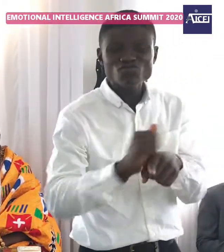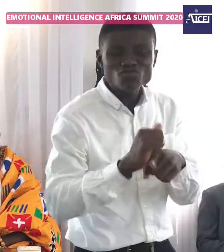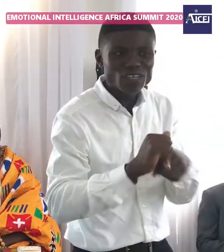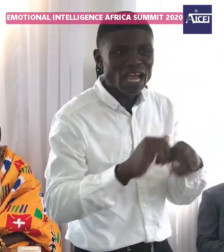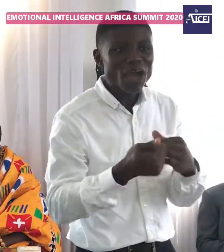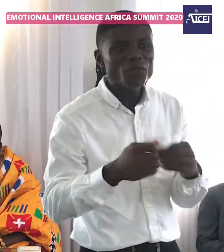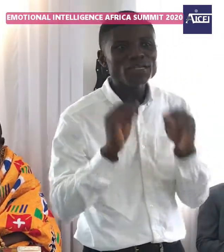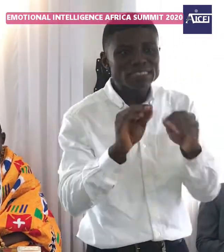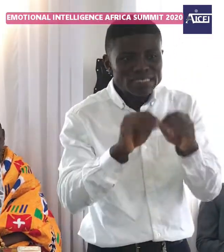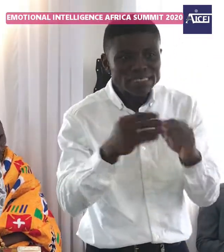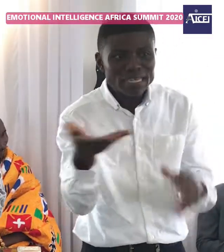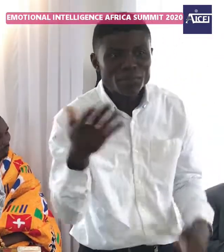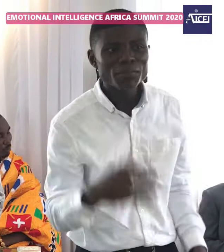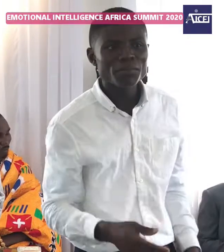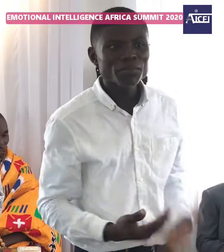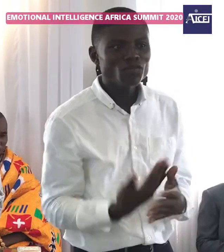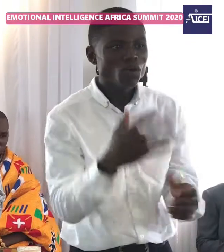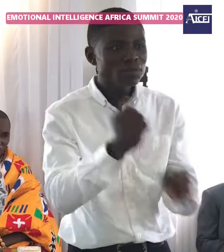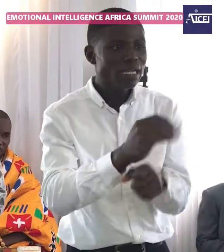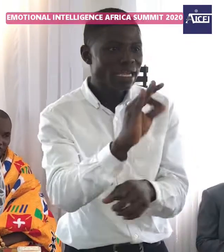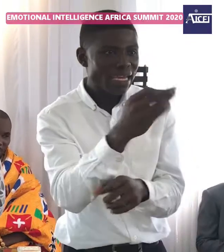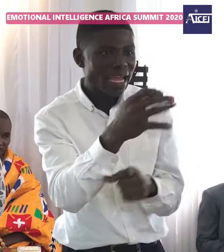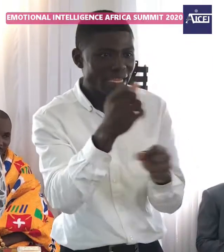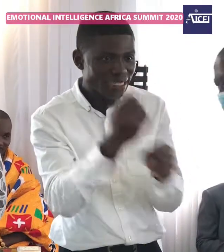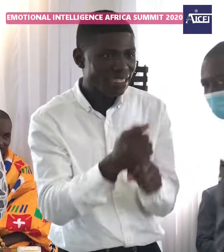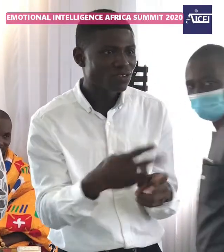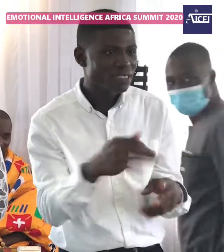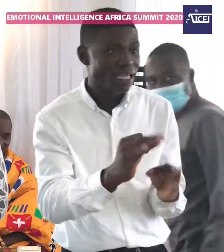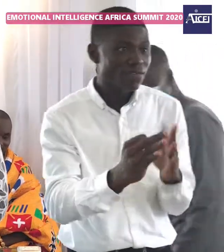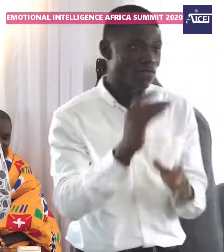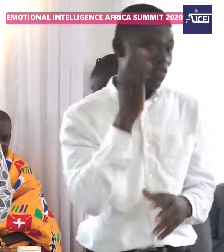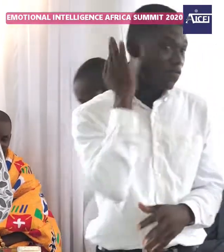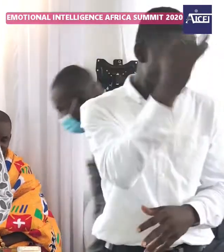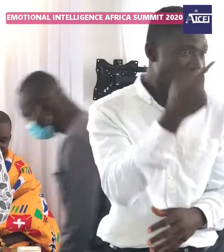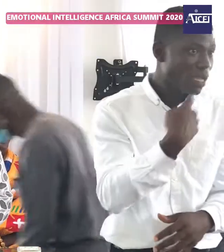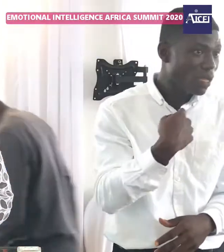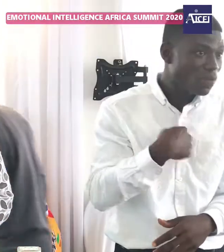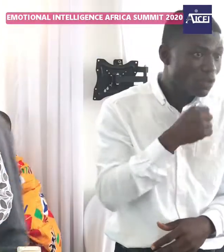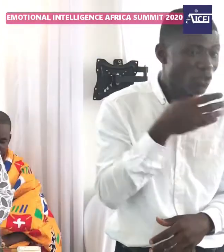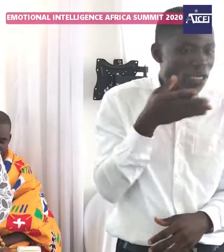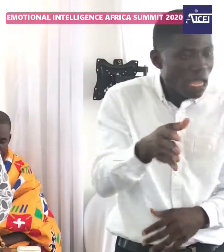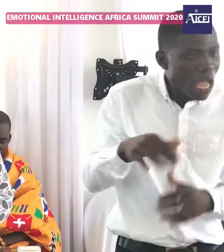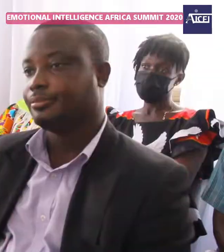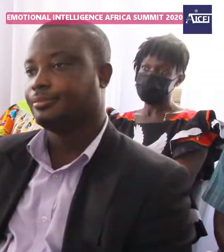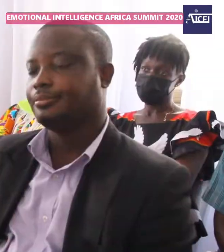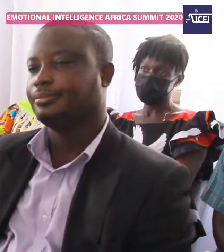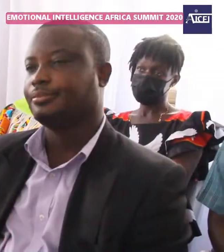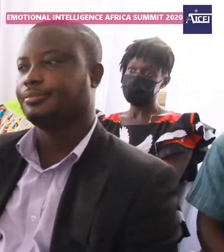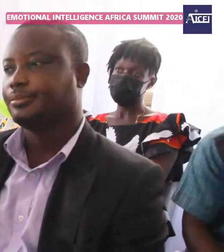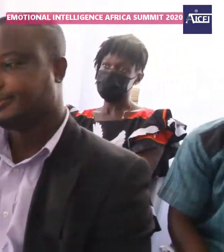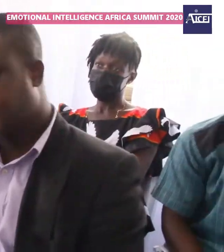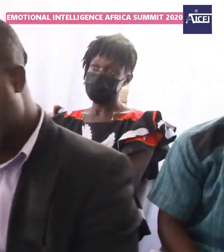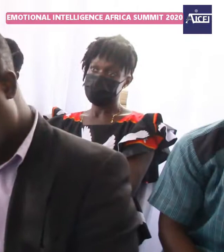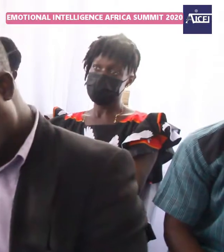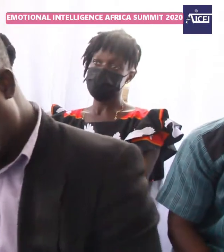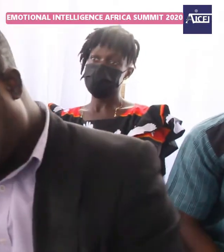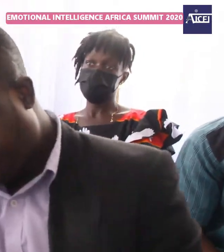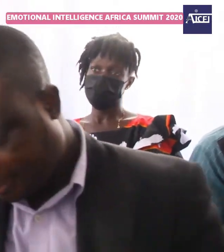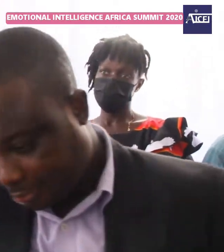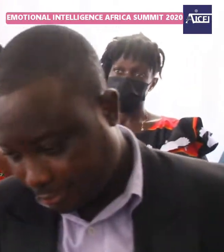behind. That in future, when we are not there, our children, what are they producing? What are they